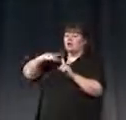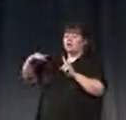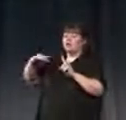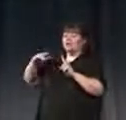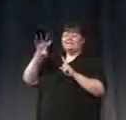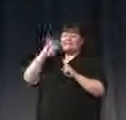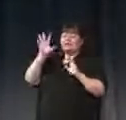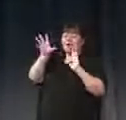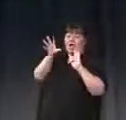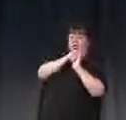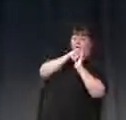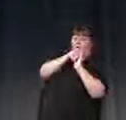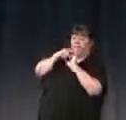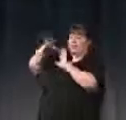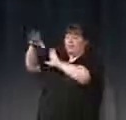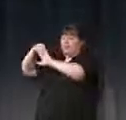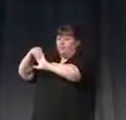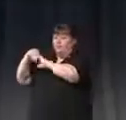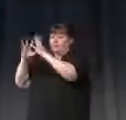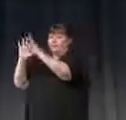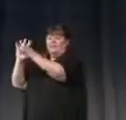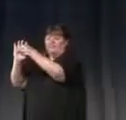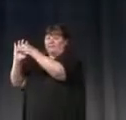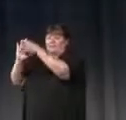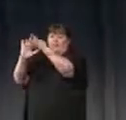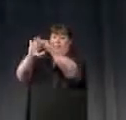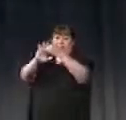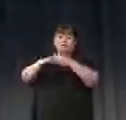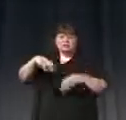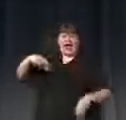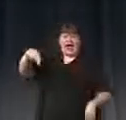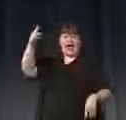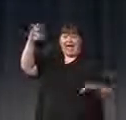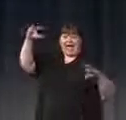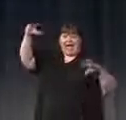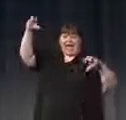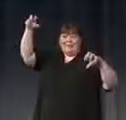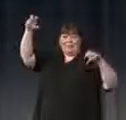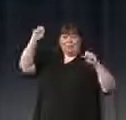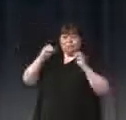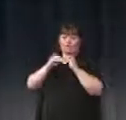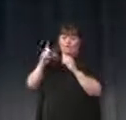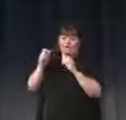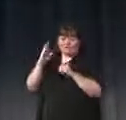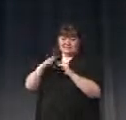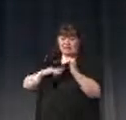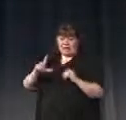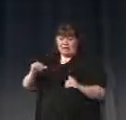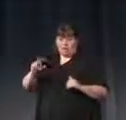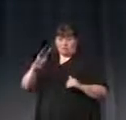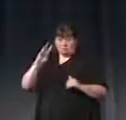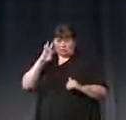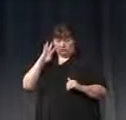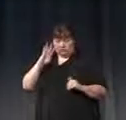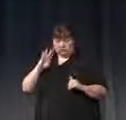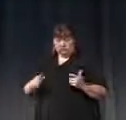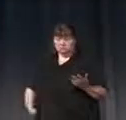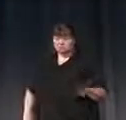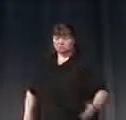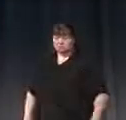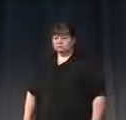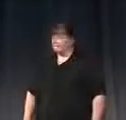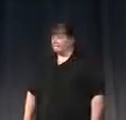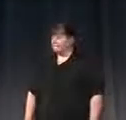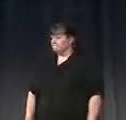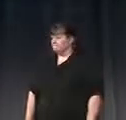surfaces and of the air. So as the sound bounces around, those high frequencies are getting absorbed more quickly than are the low frequencies. And that's just something